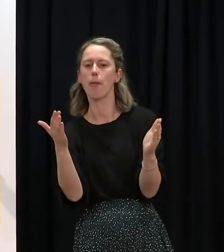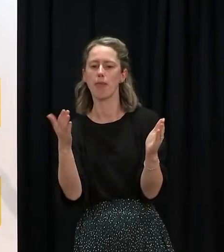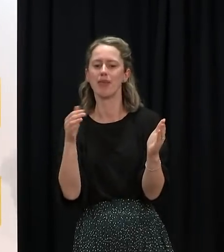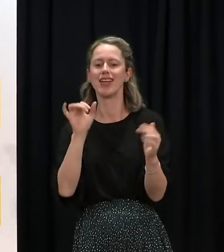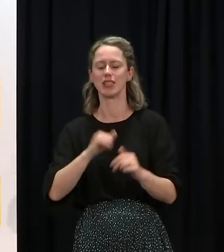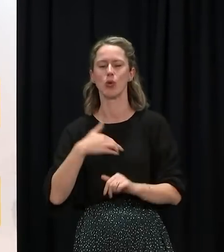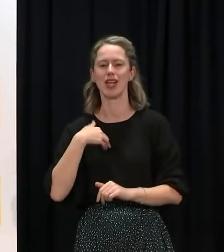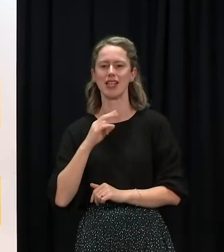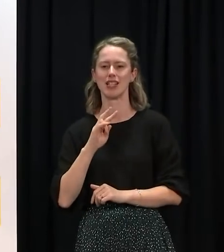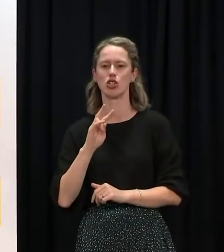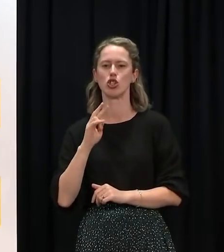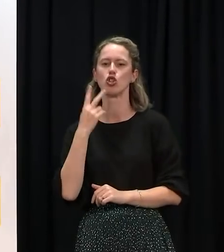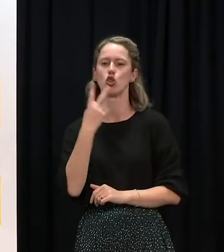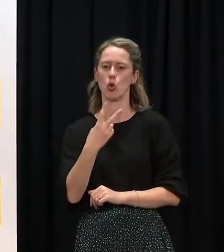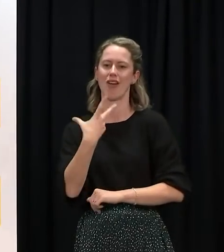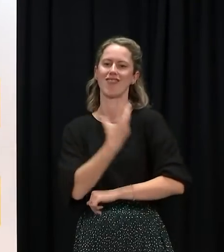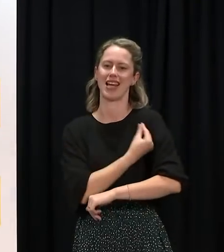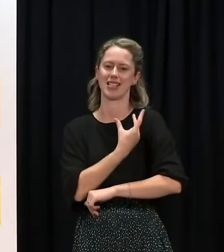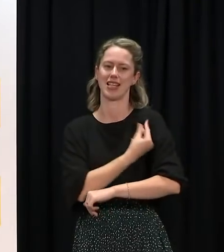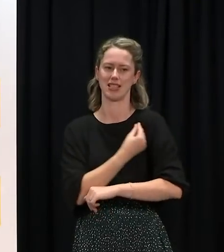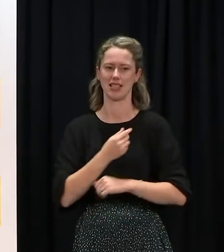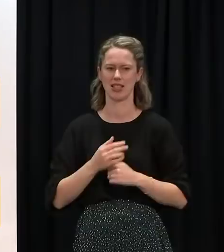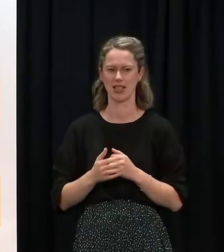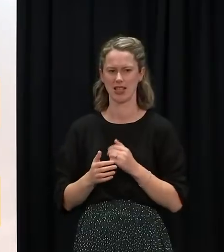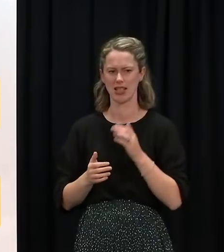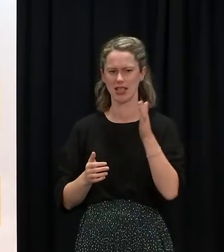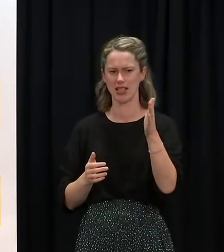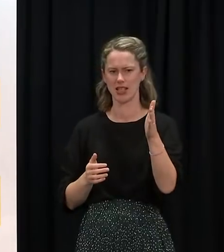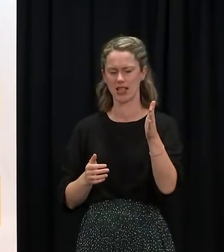double dose could well be the factor.